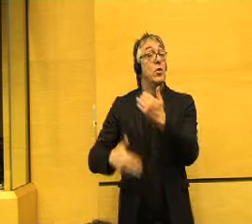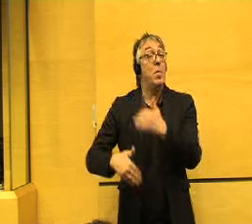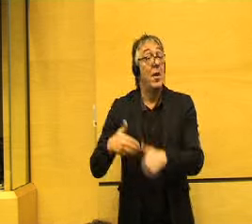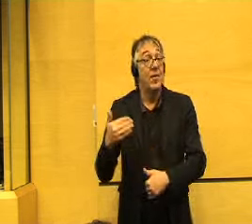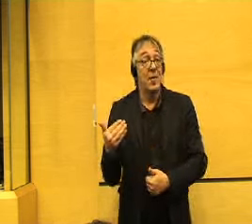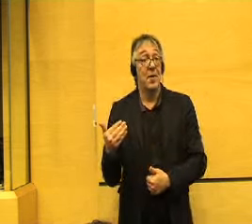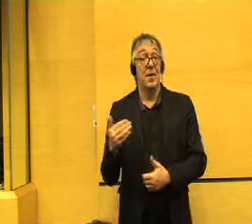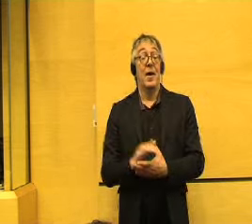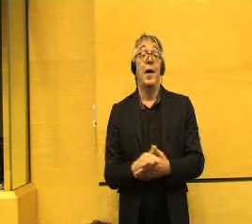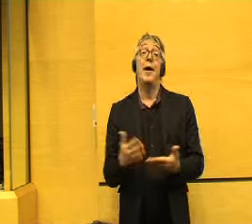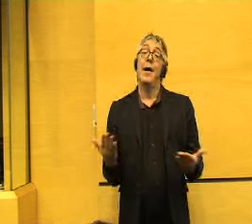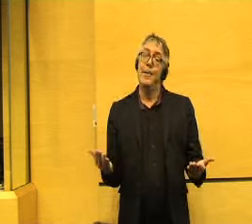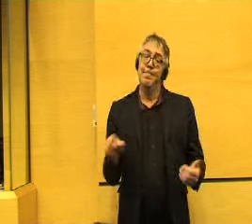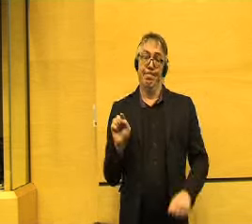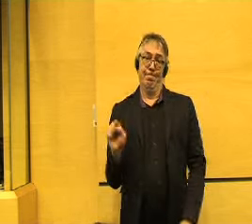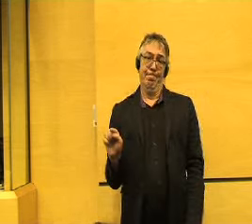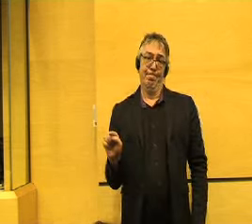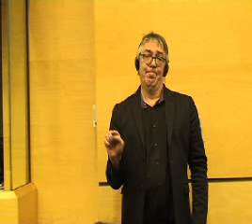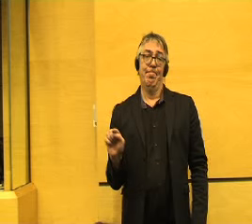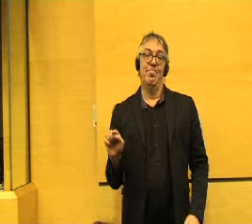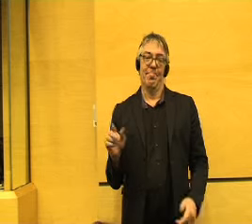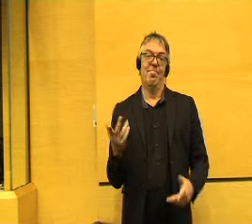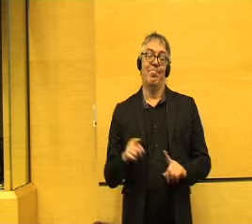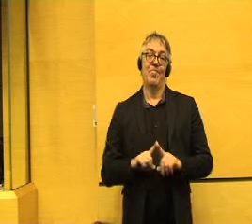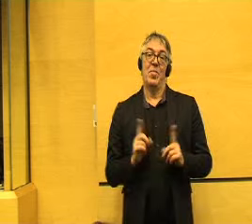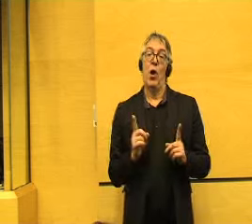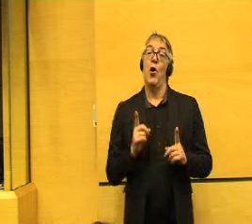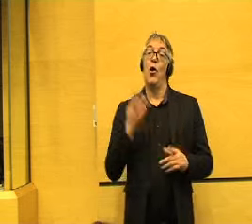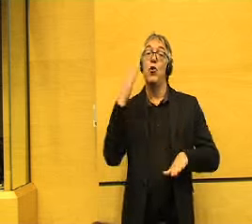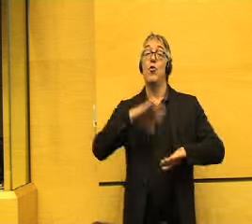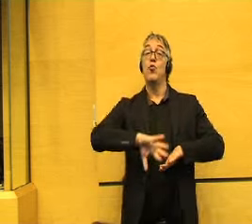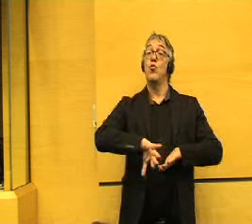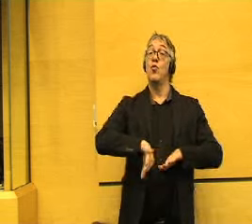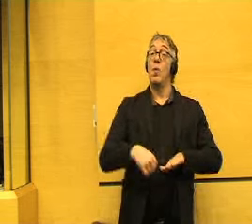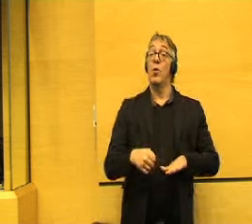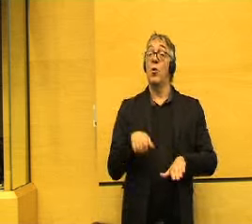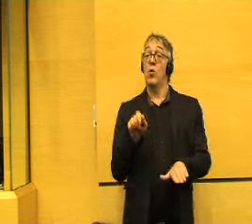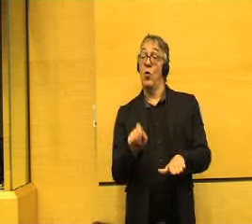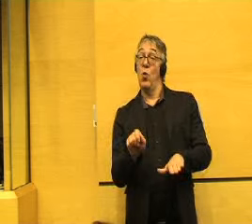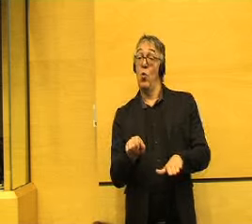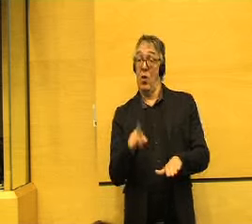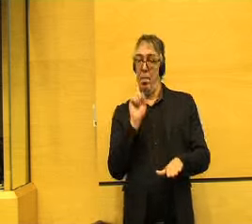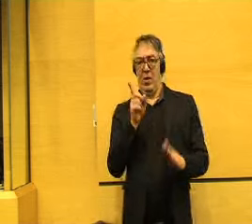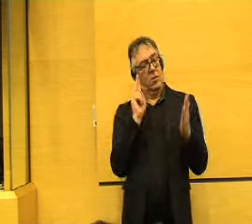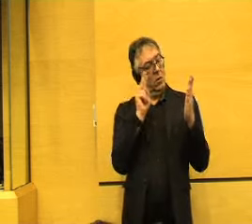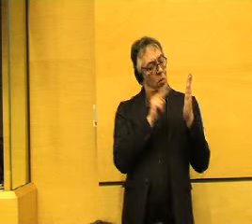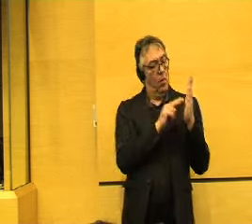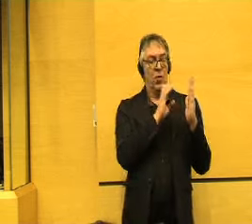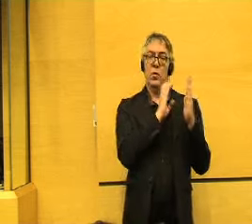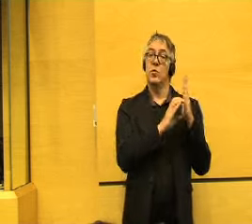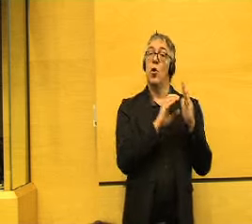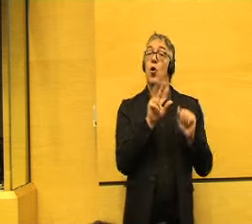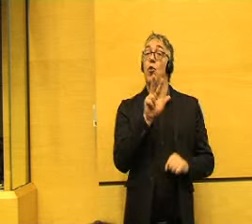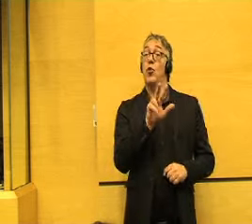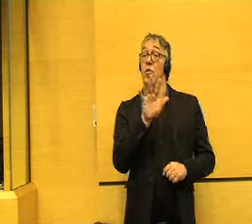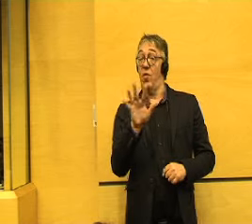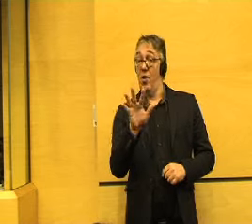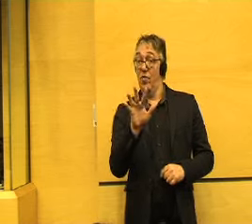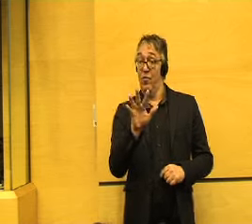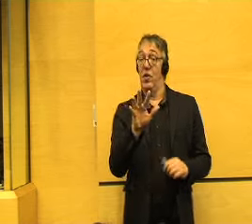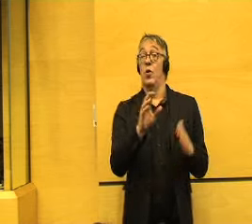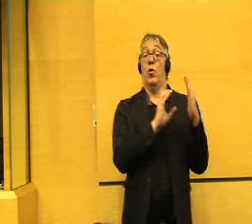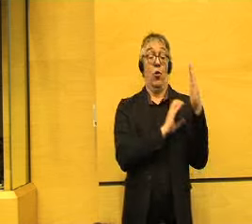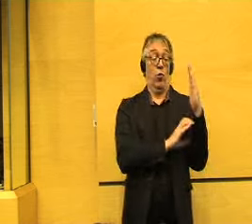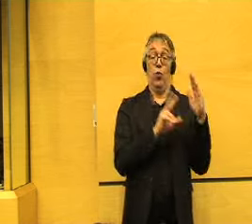The Criminal Procedure Code, as well as Section 35 and 36 of the